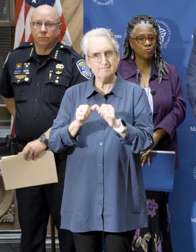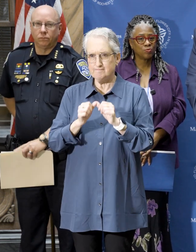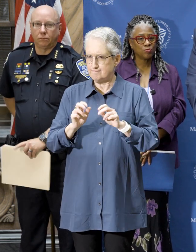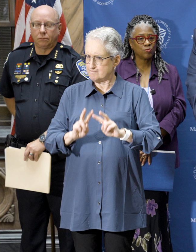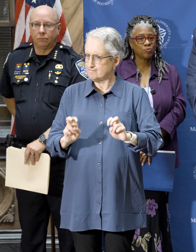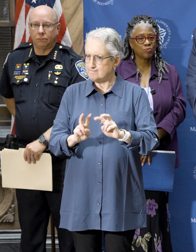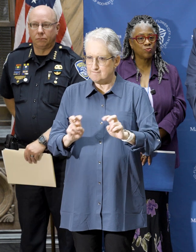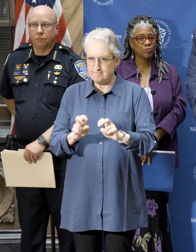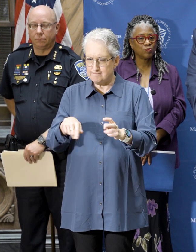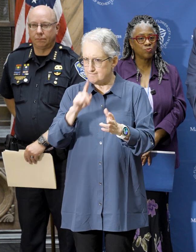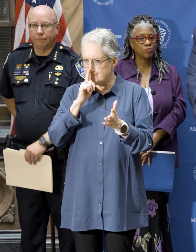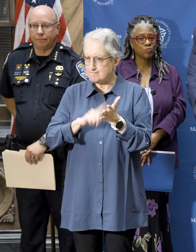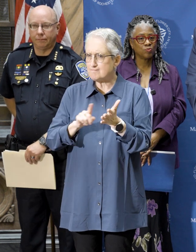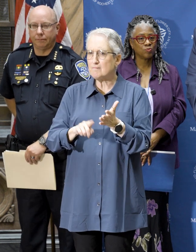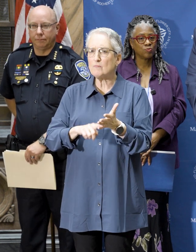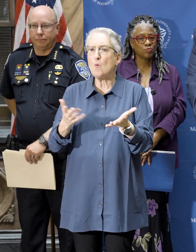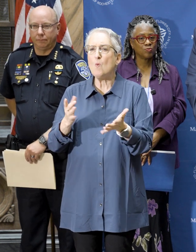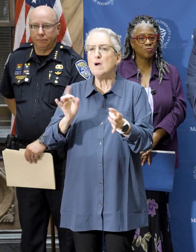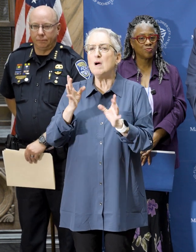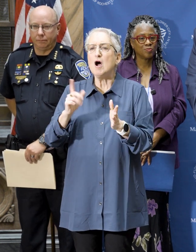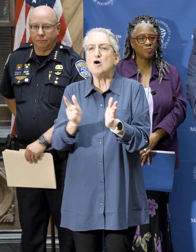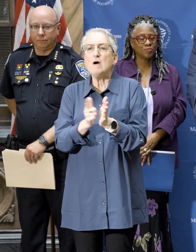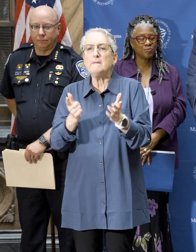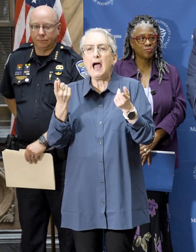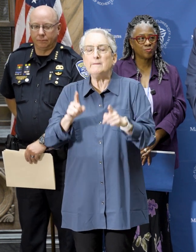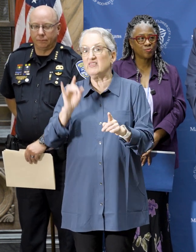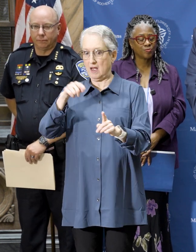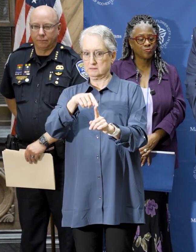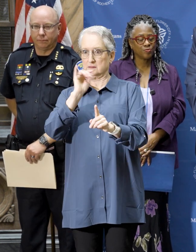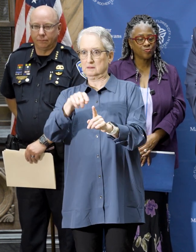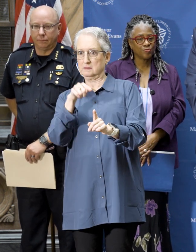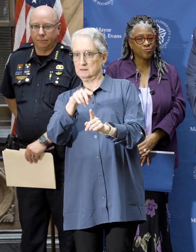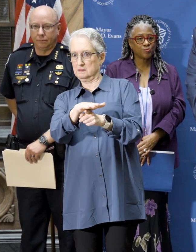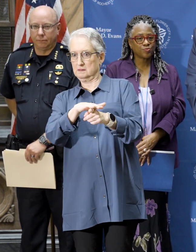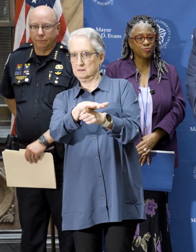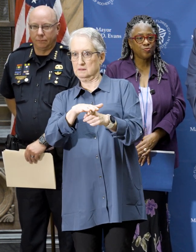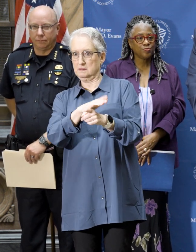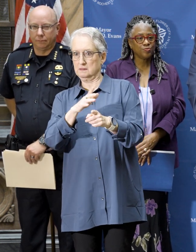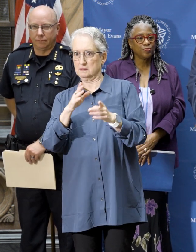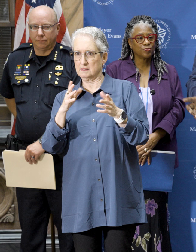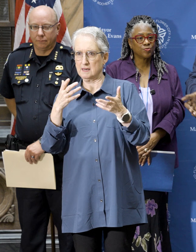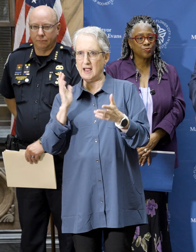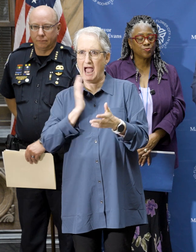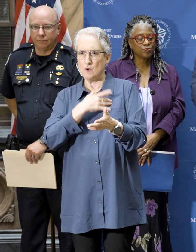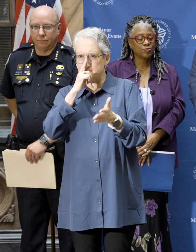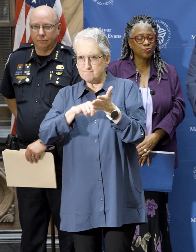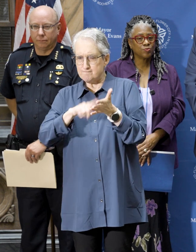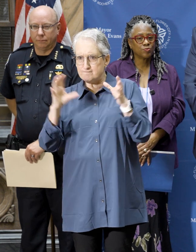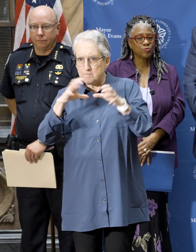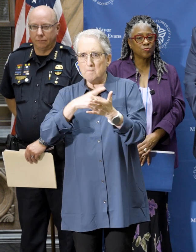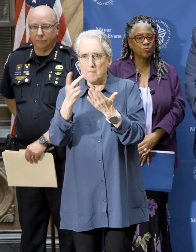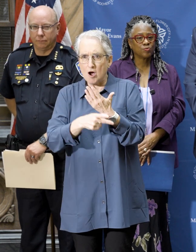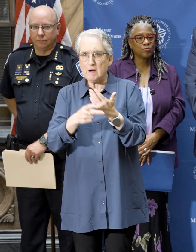happening for a more targeted approach so we can better allocate our resources. The Office of Violence Prevention, or OVP as we call